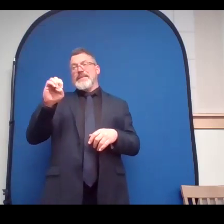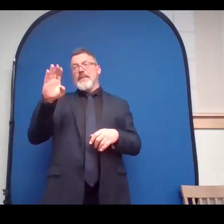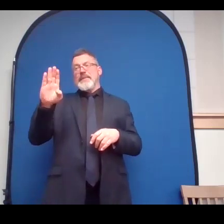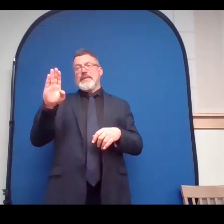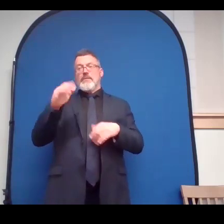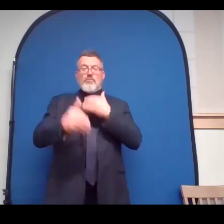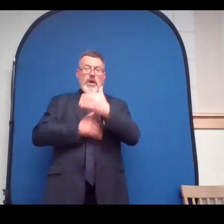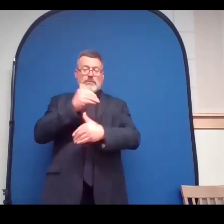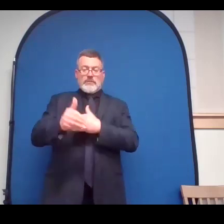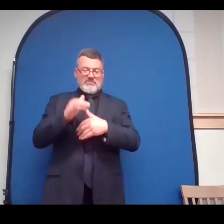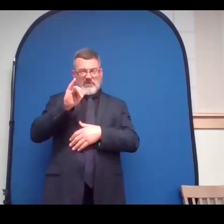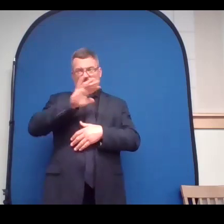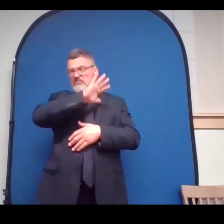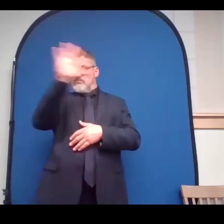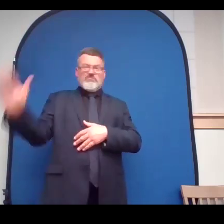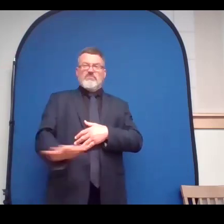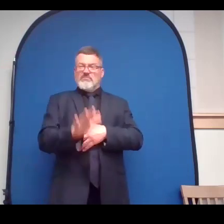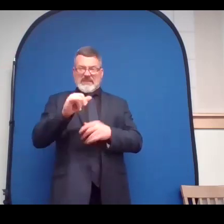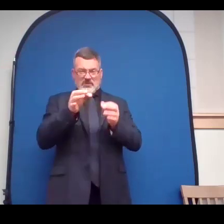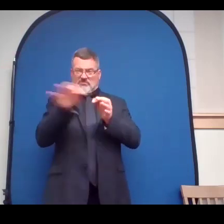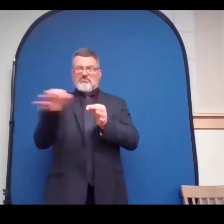Let's take that in steps.